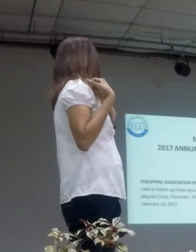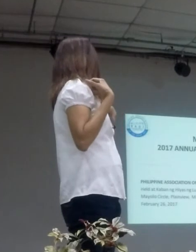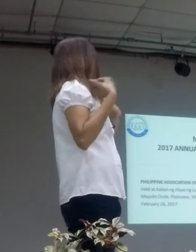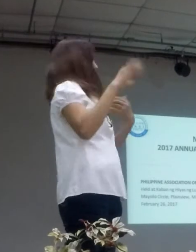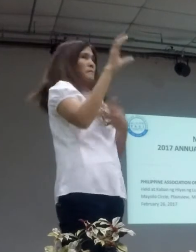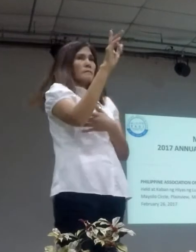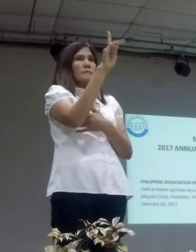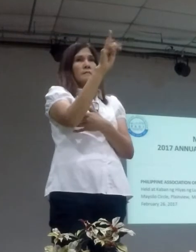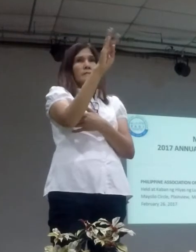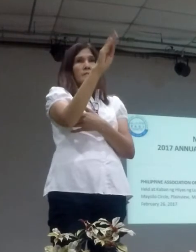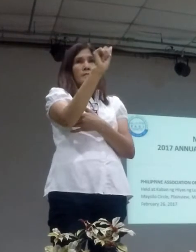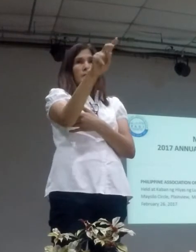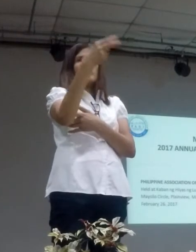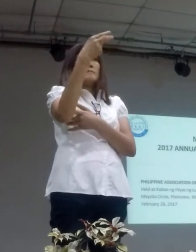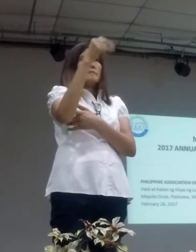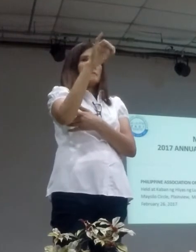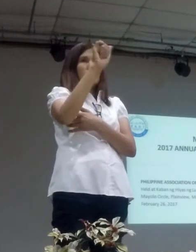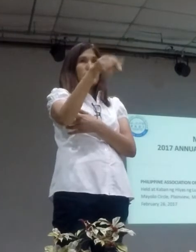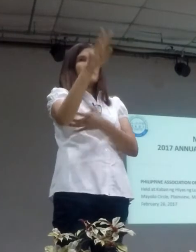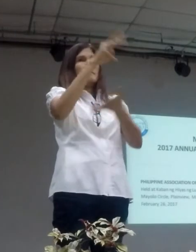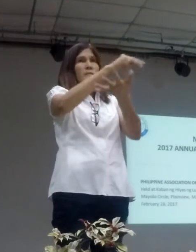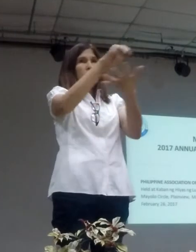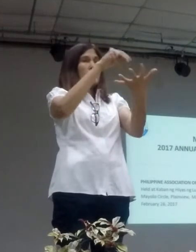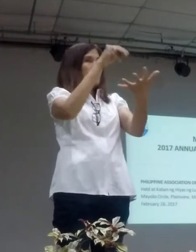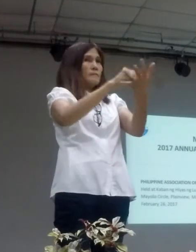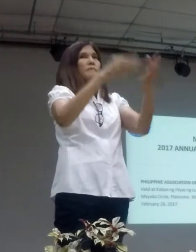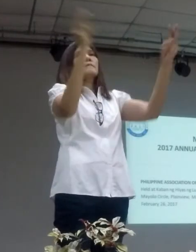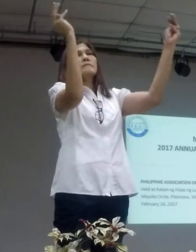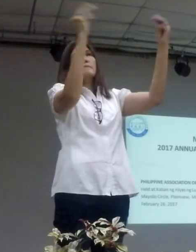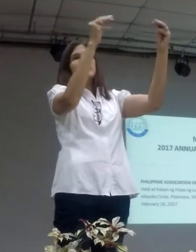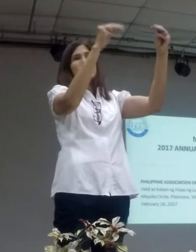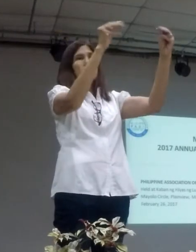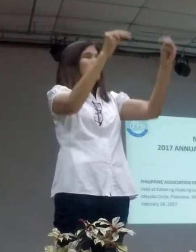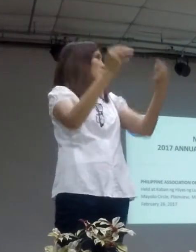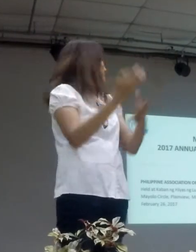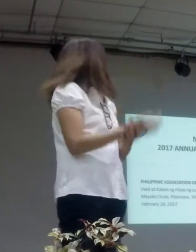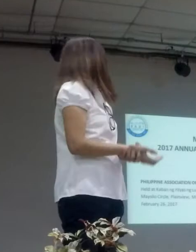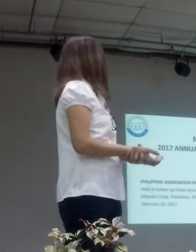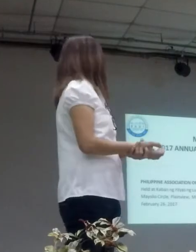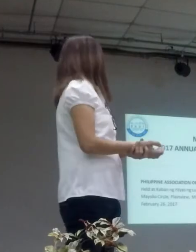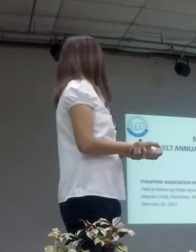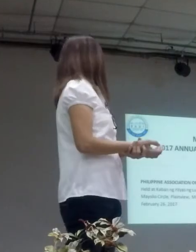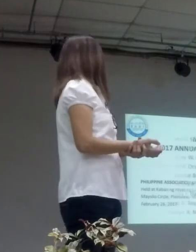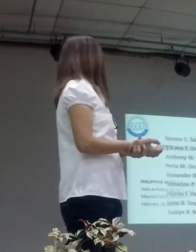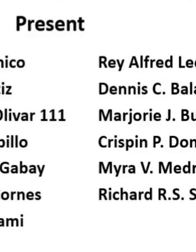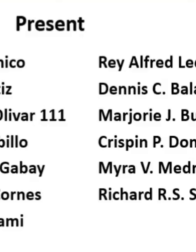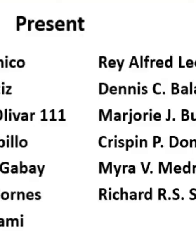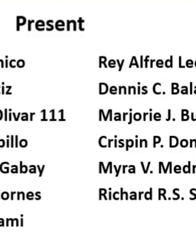Mandaluyong. That's where we met. Okay? So, let's continue.